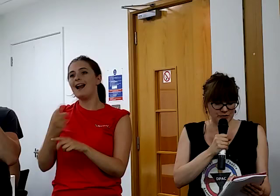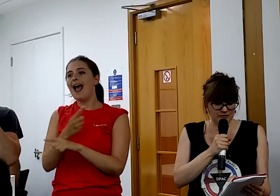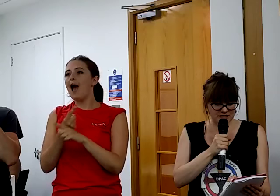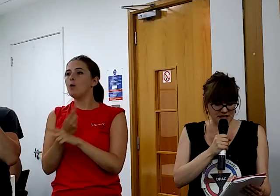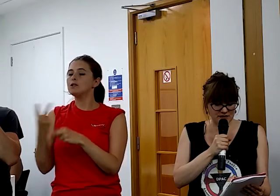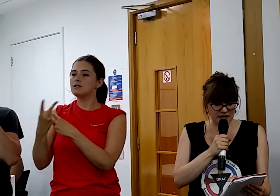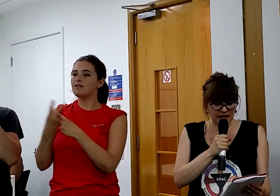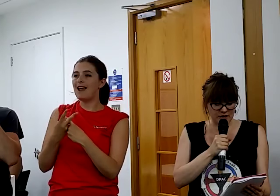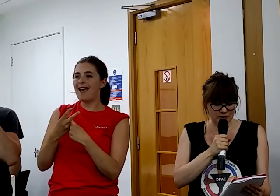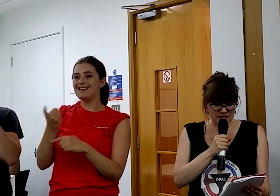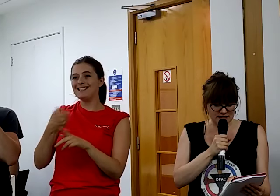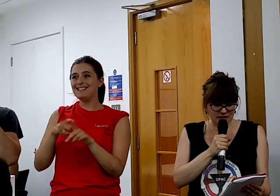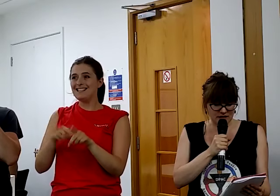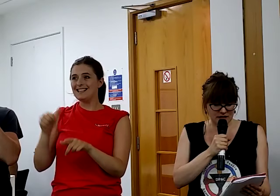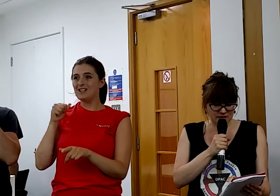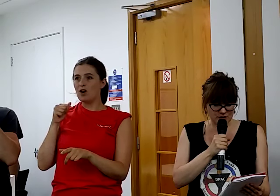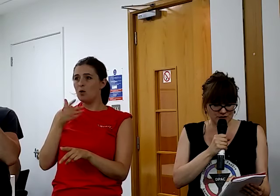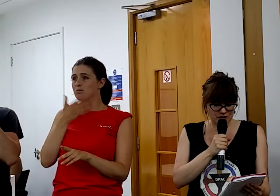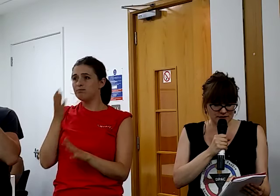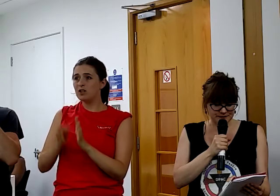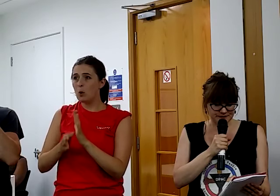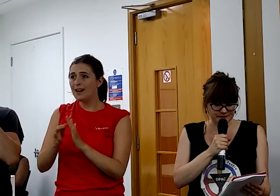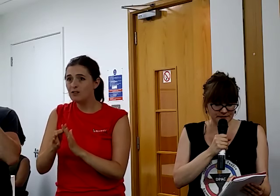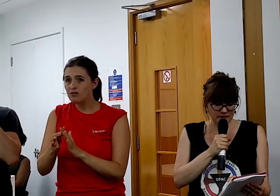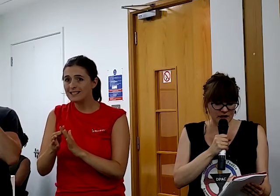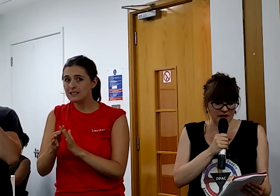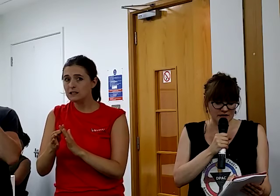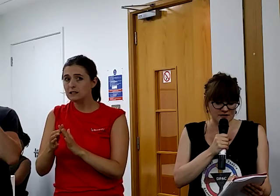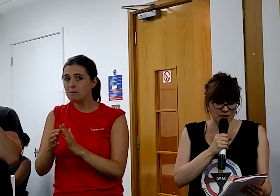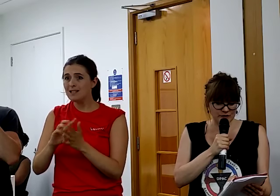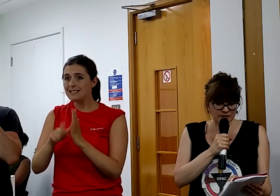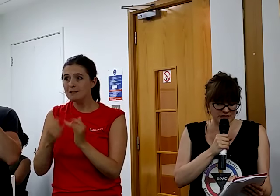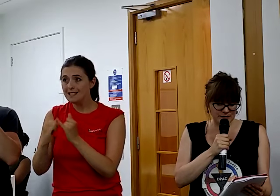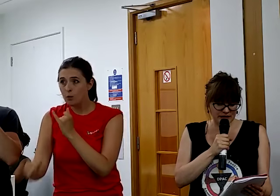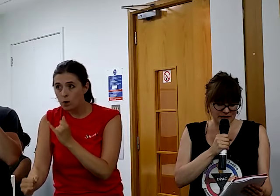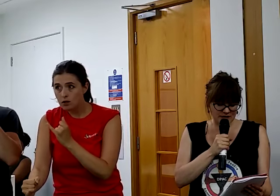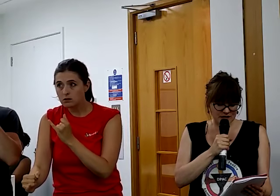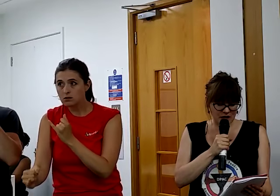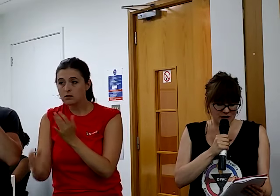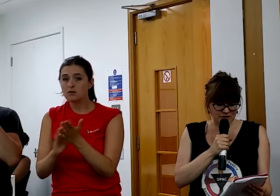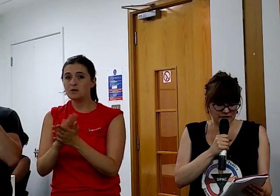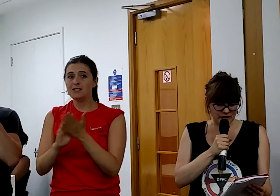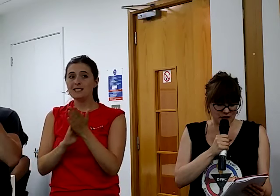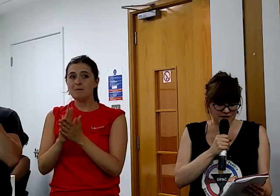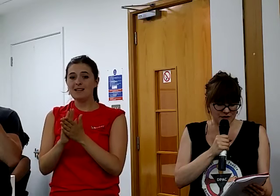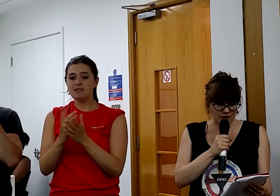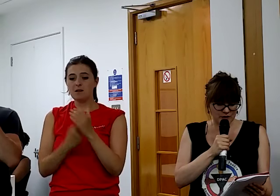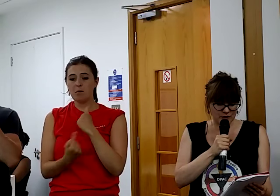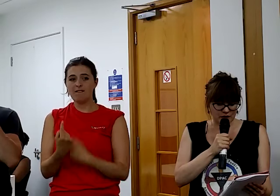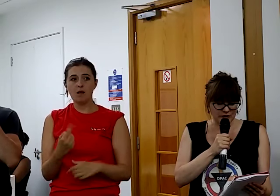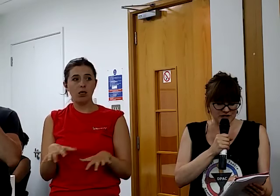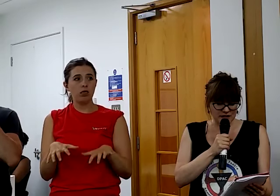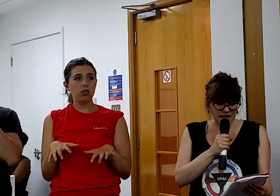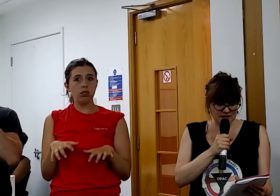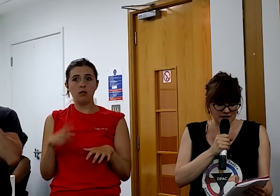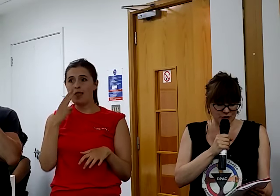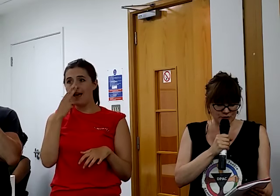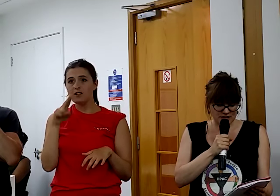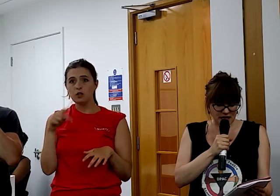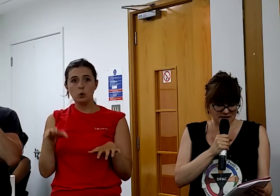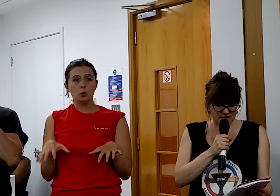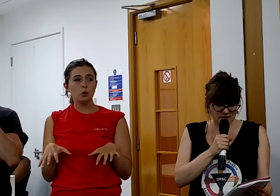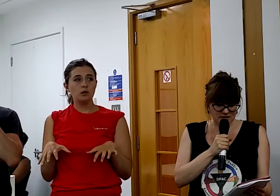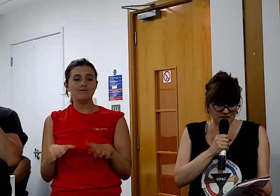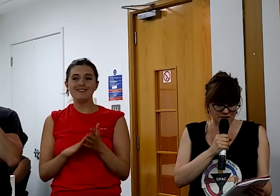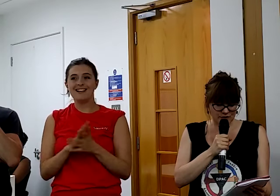with little hope of receiving an increase in the near future. This often means being left alone during the afternoon, which can lead